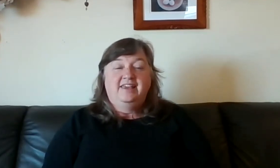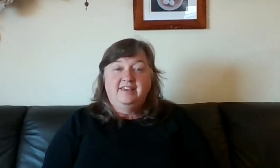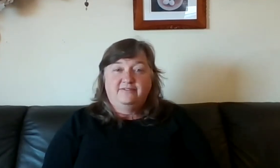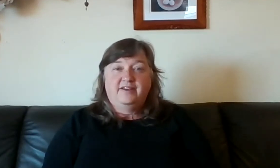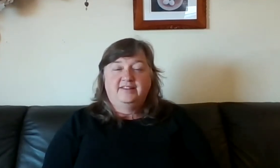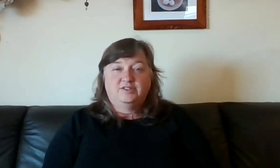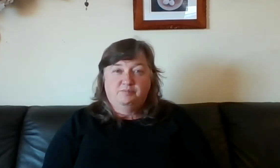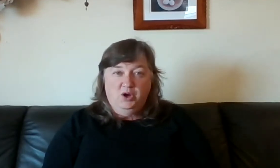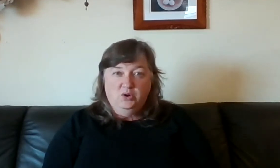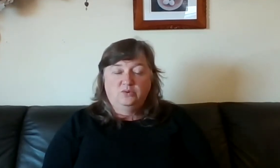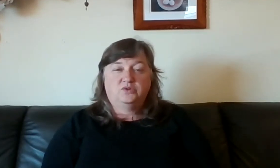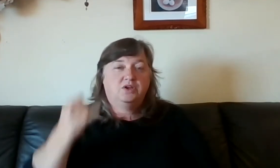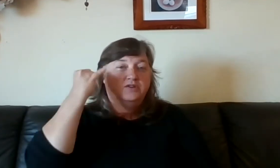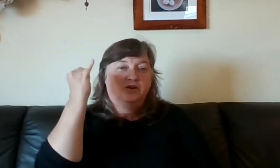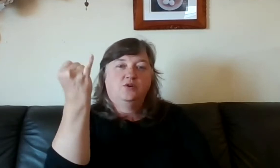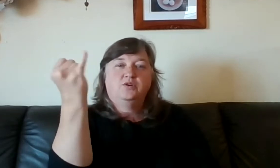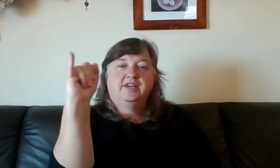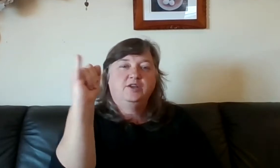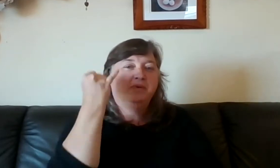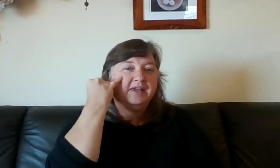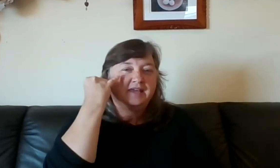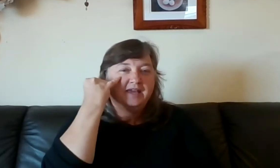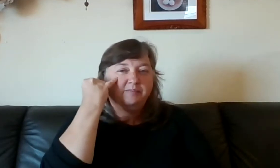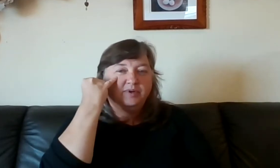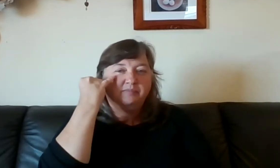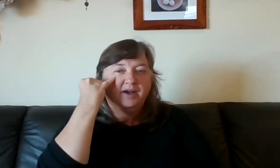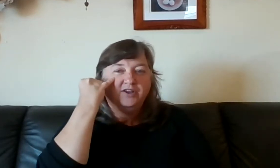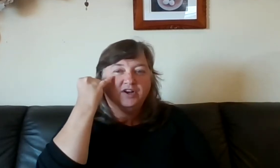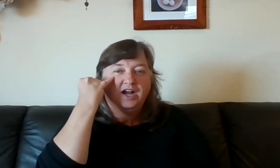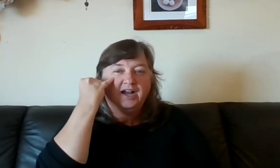If and suppose. So take your pinky and put it by your eye.